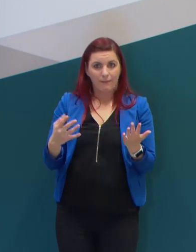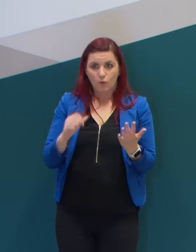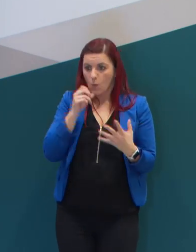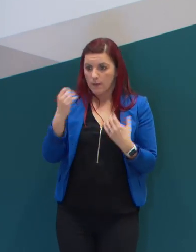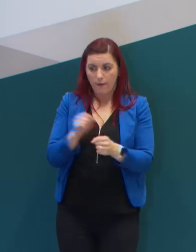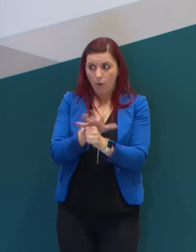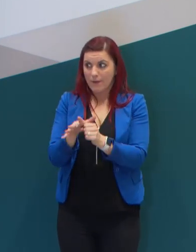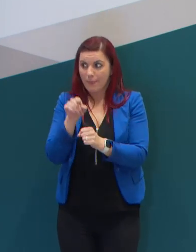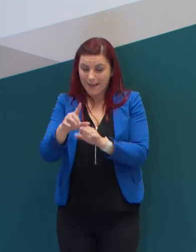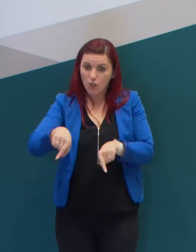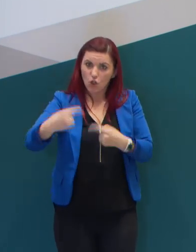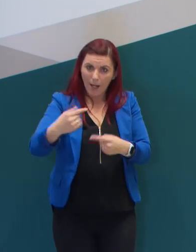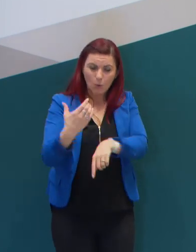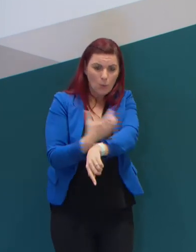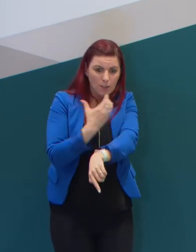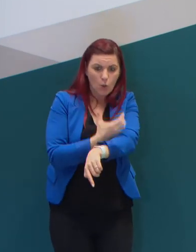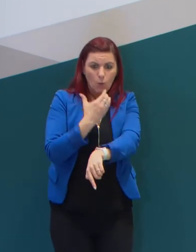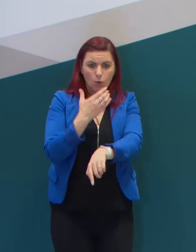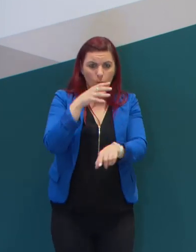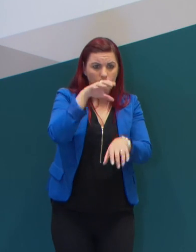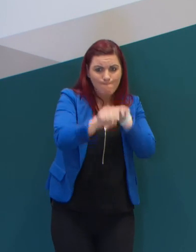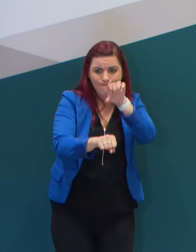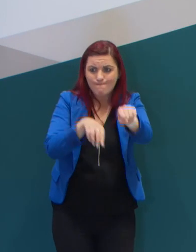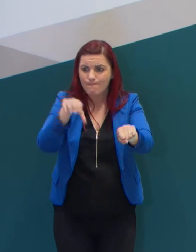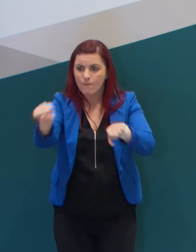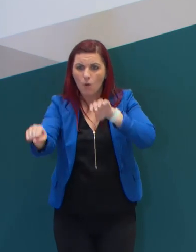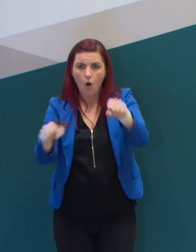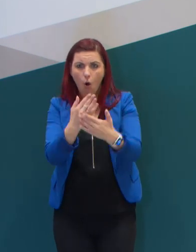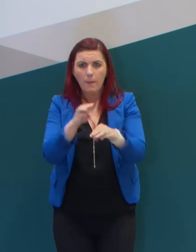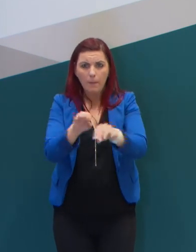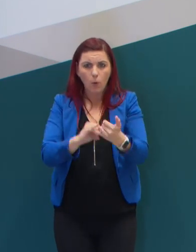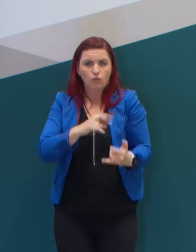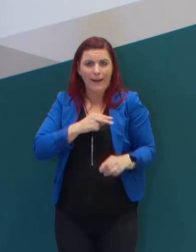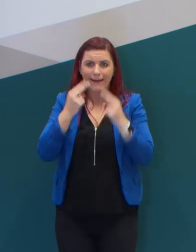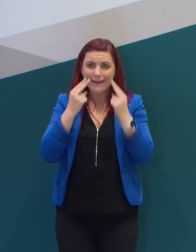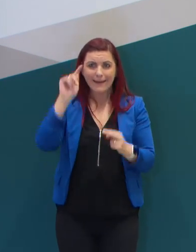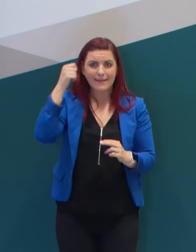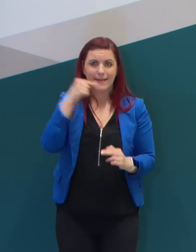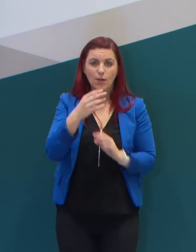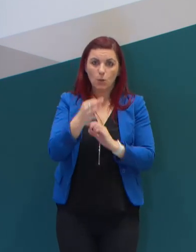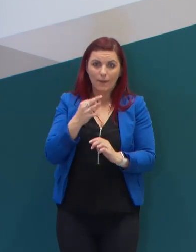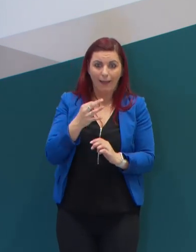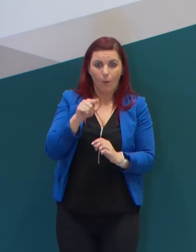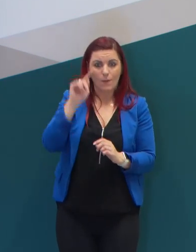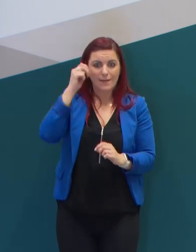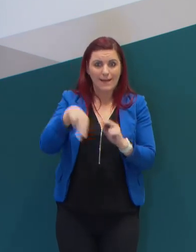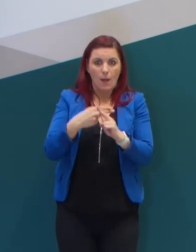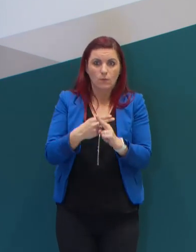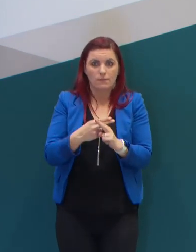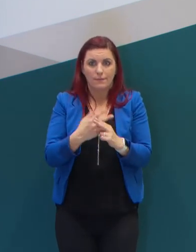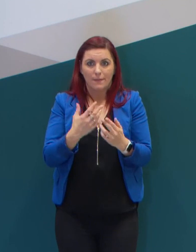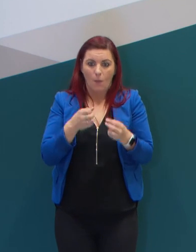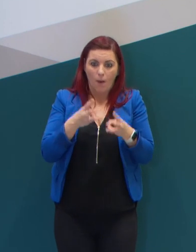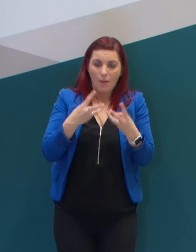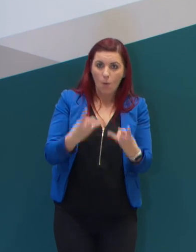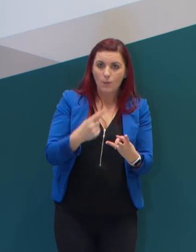been a challenge to continue to reach all of the people who would seek a test and to get those tests to people in the timeframes that they would like.